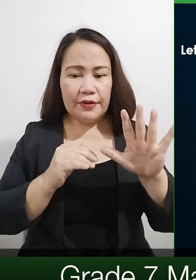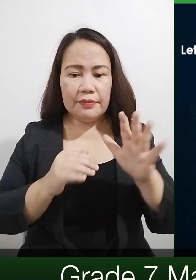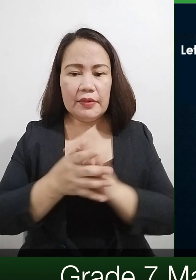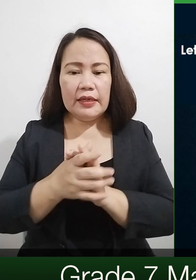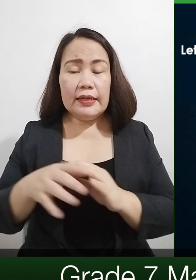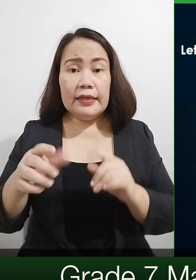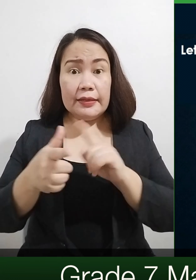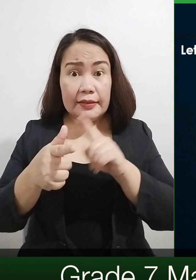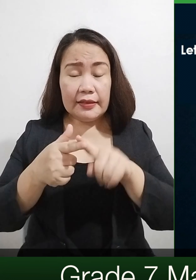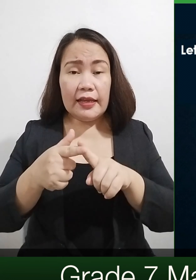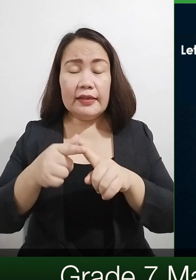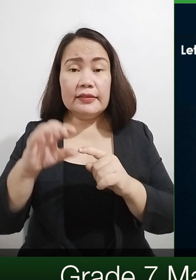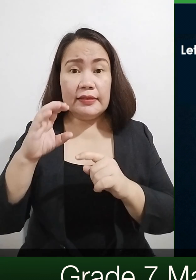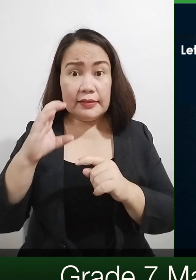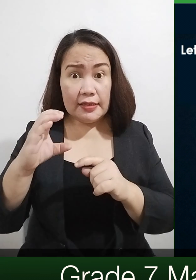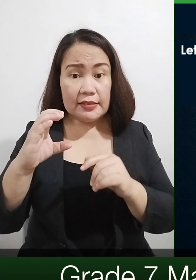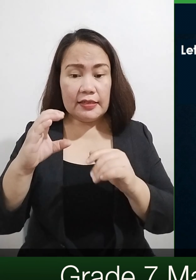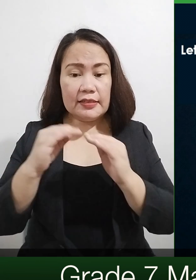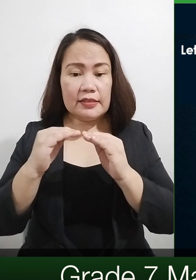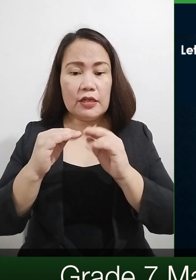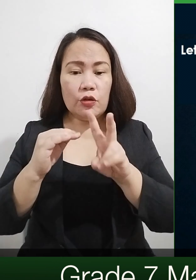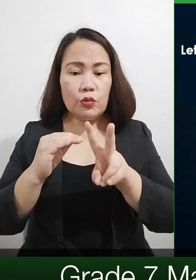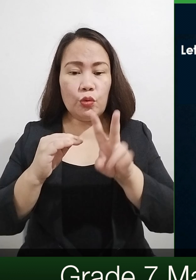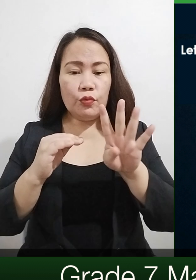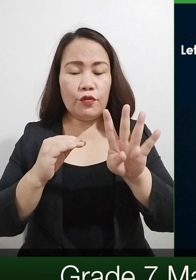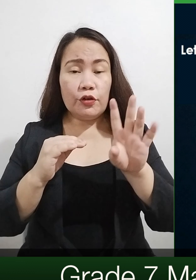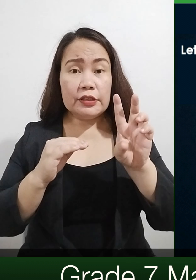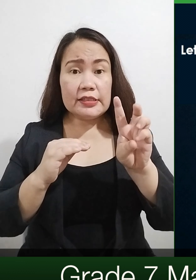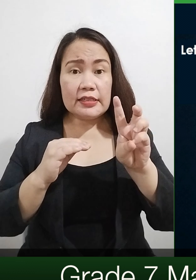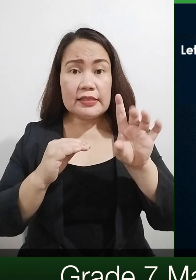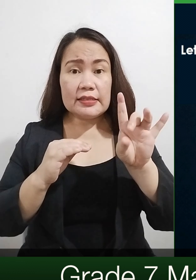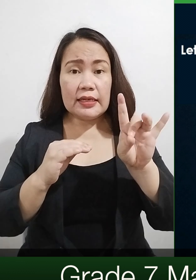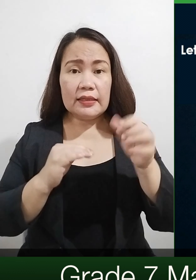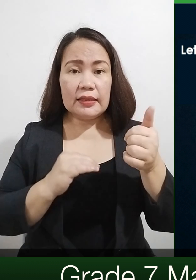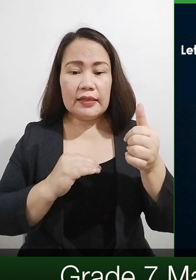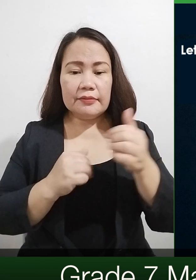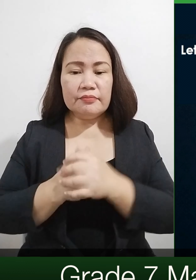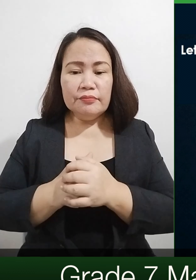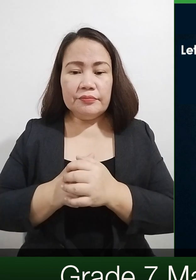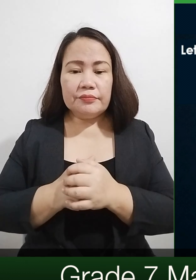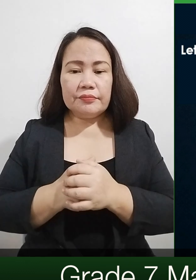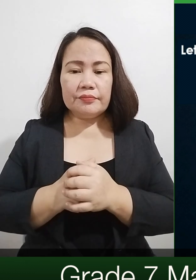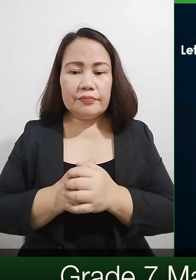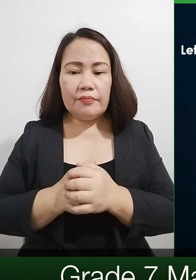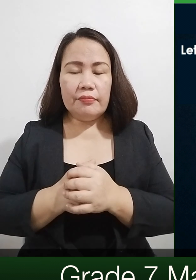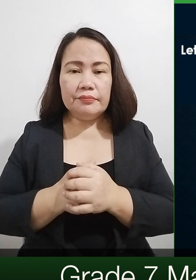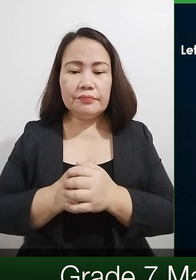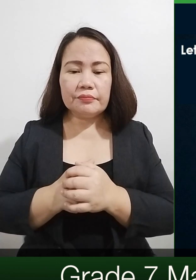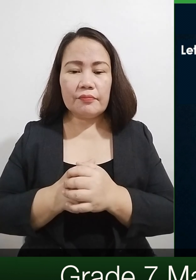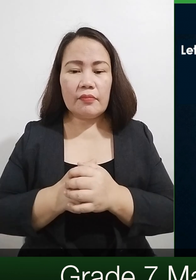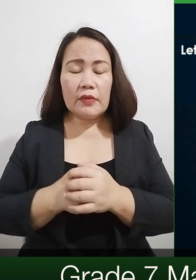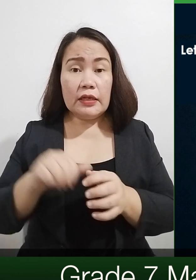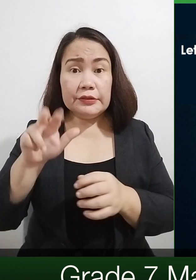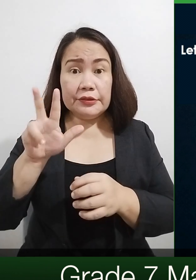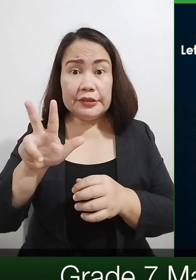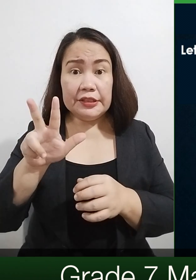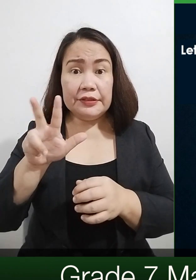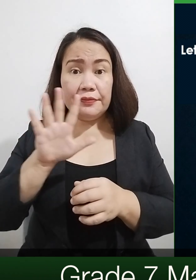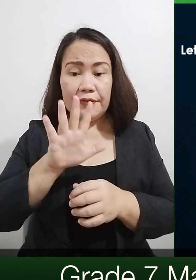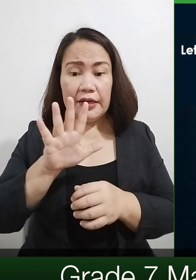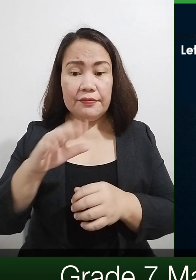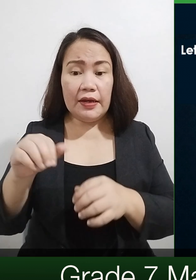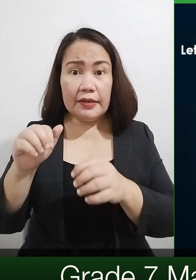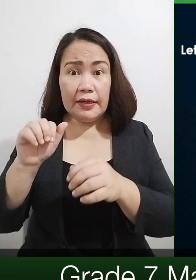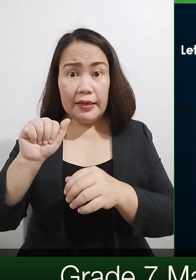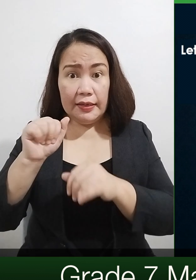2, 4, 6, 8, 10. Okay, so nakuha na natin yung A intersection B, which is 3, 5. And then yung set C natin,